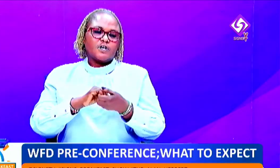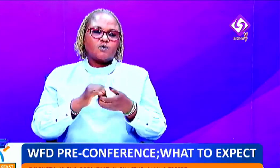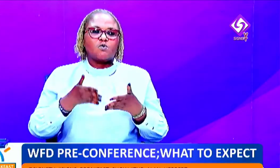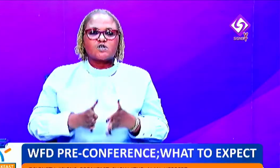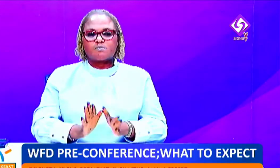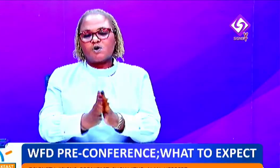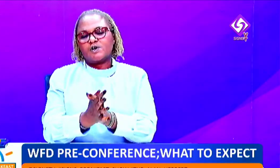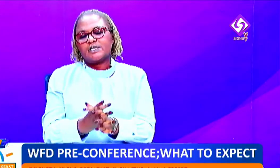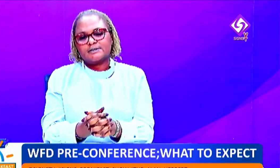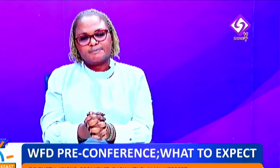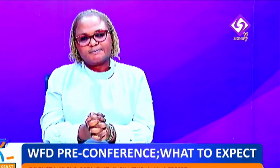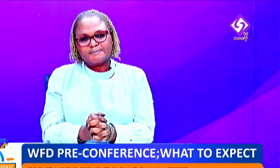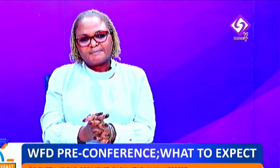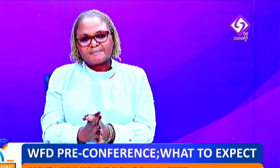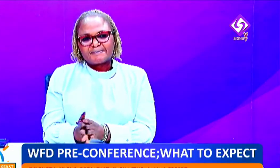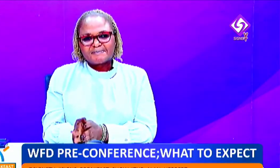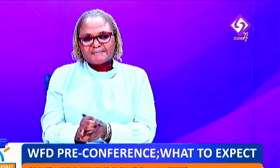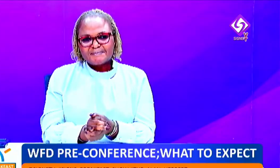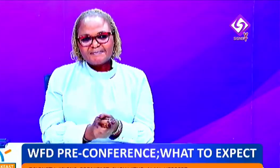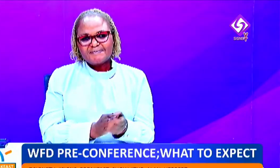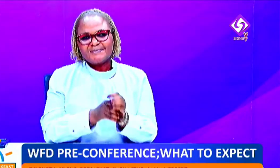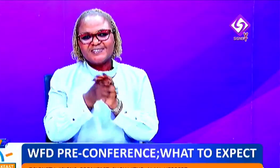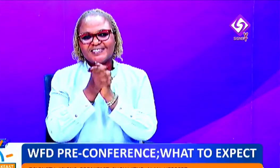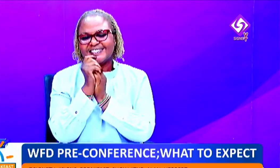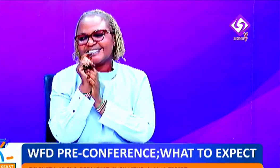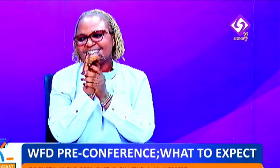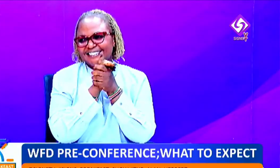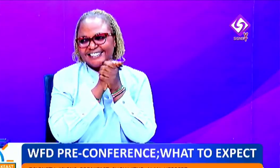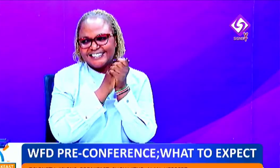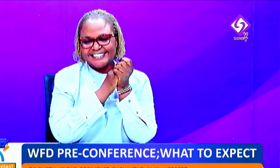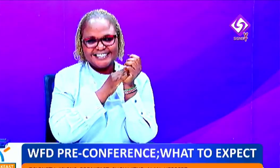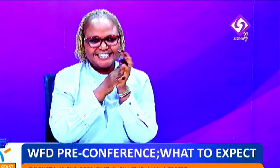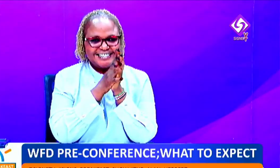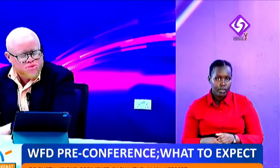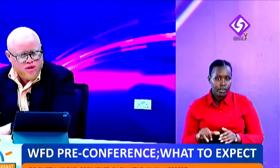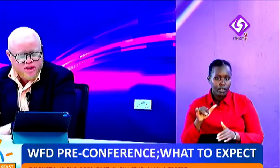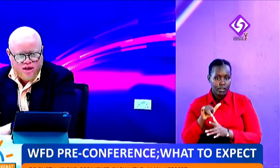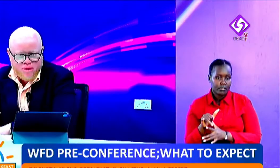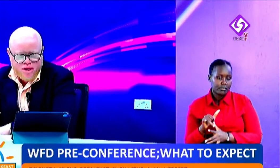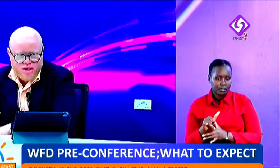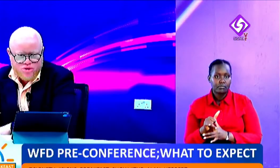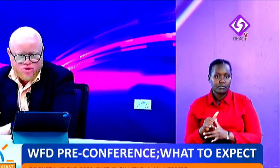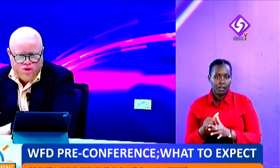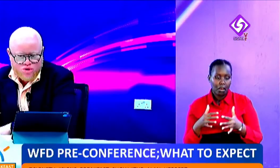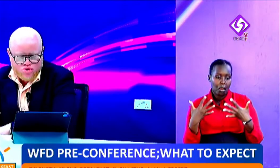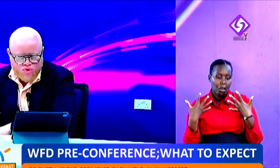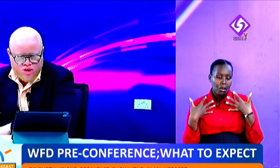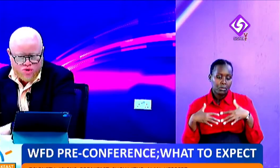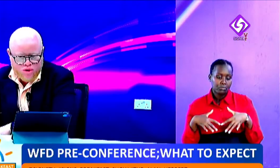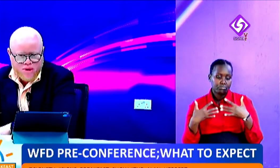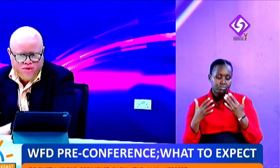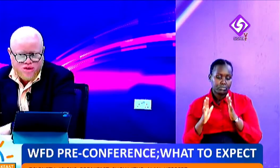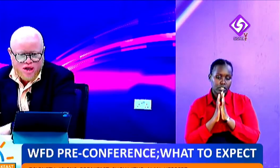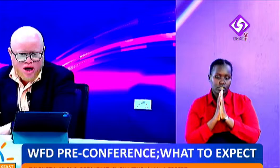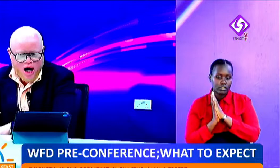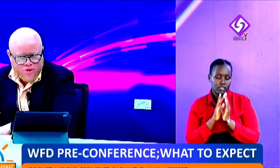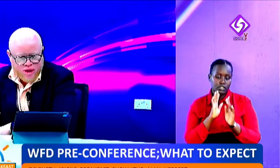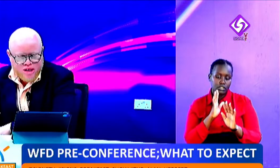women without barriers. And that's how FEDWIN was born. That is absolutely an amazing story. Talk about an